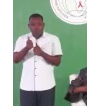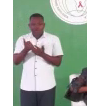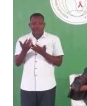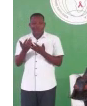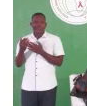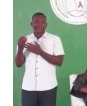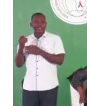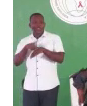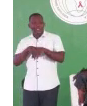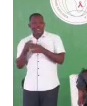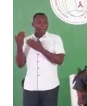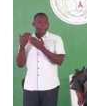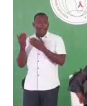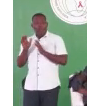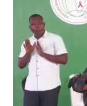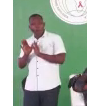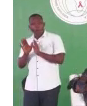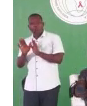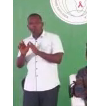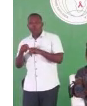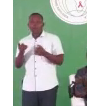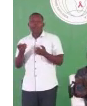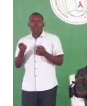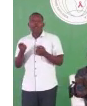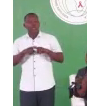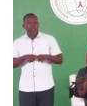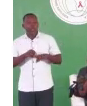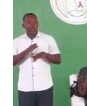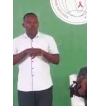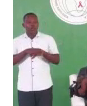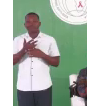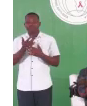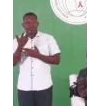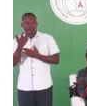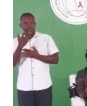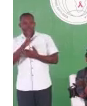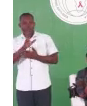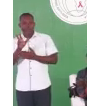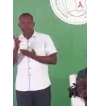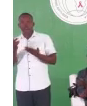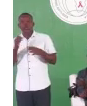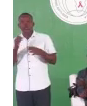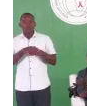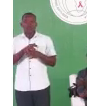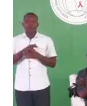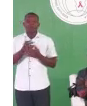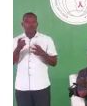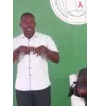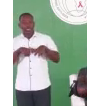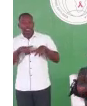like Akudo says, but it's based on synergies between the 3 conditions we are looking at: